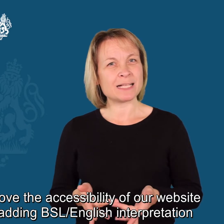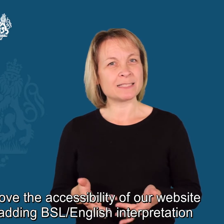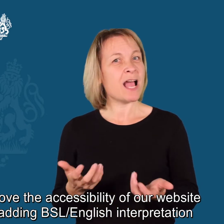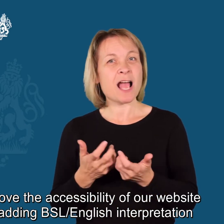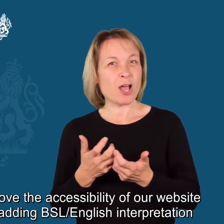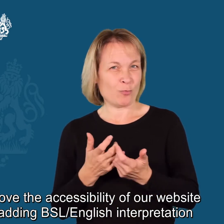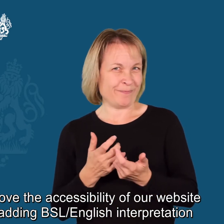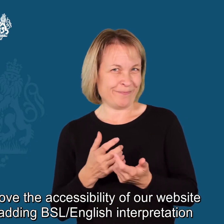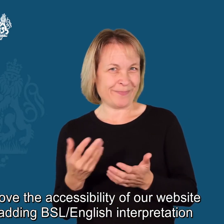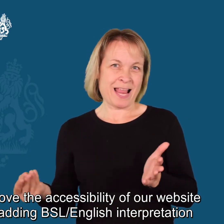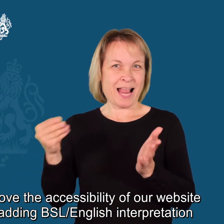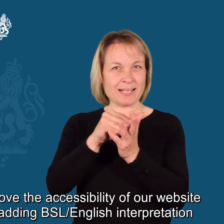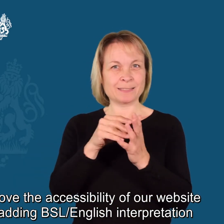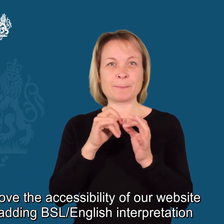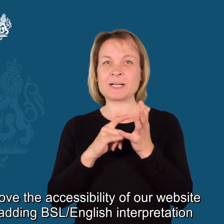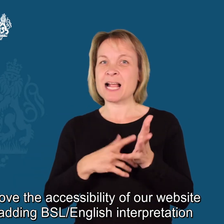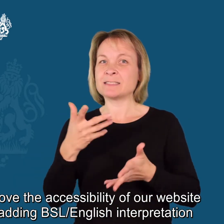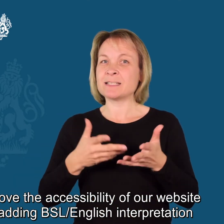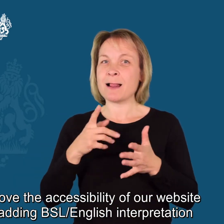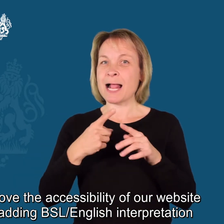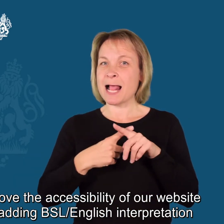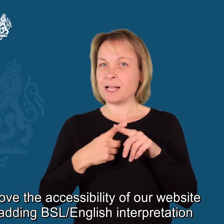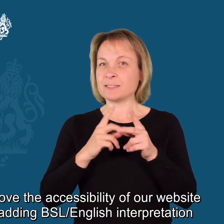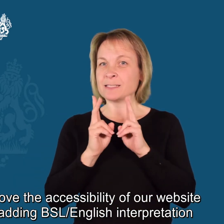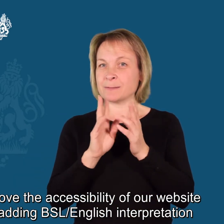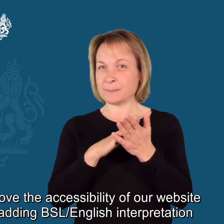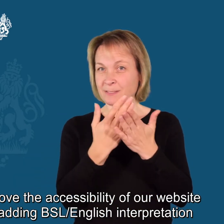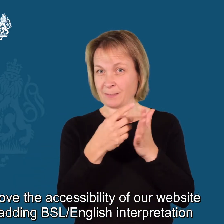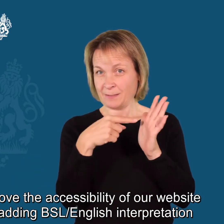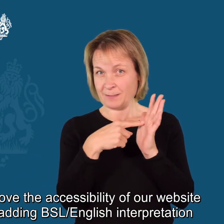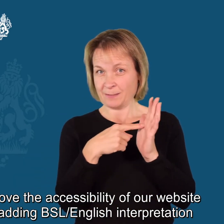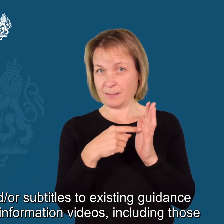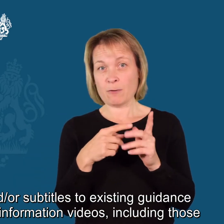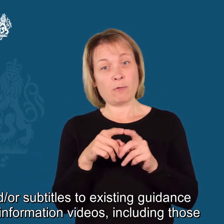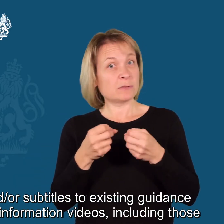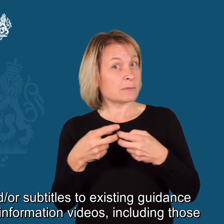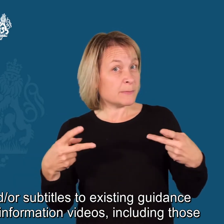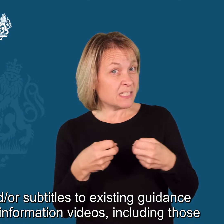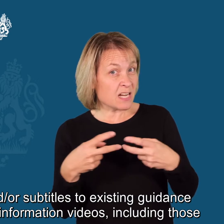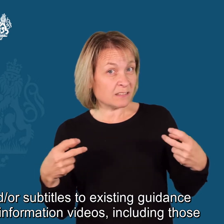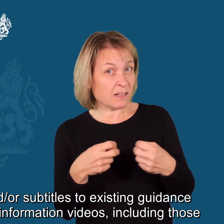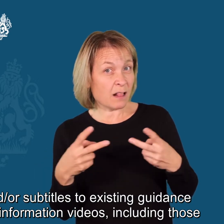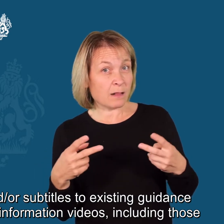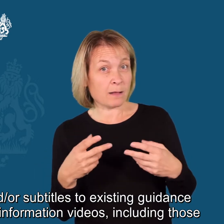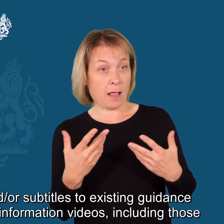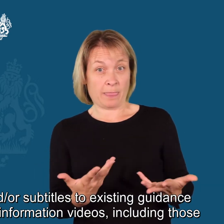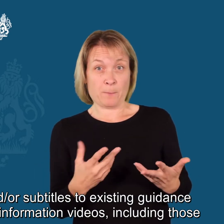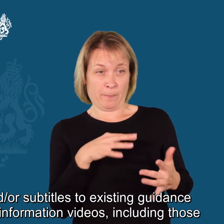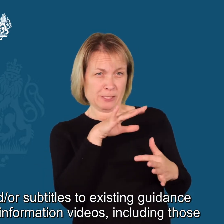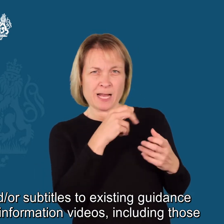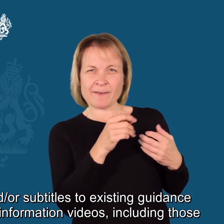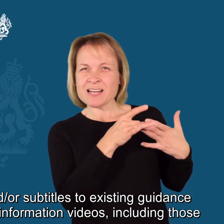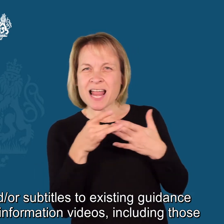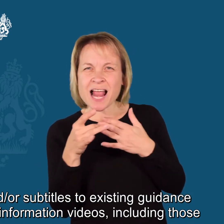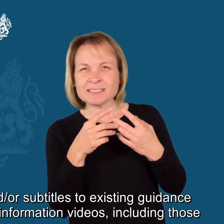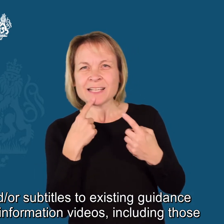Improve the accessibility of our website by adding BSL English interpretation and/or subtitles to existing guidance and information